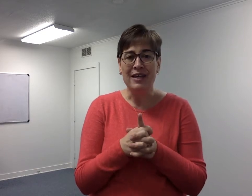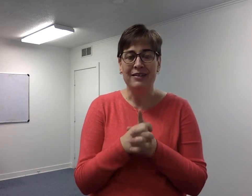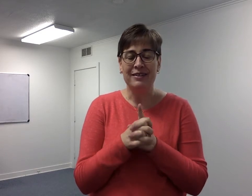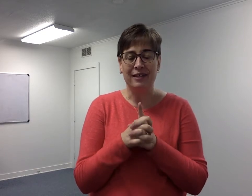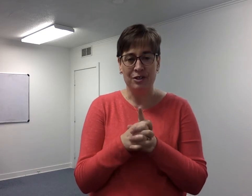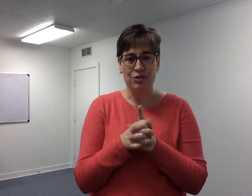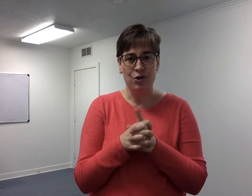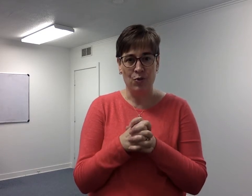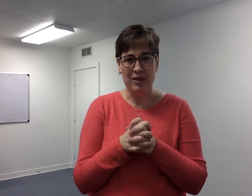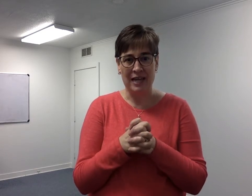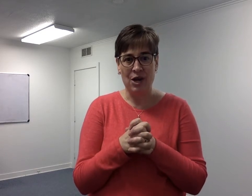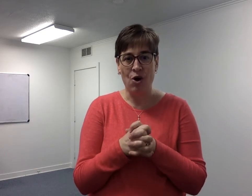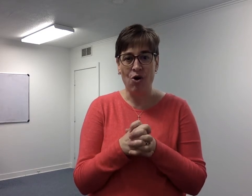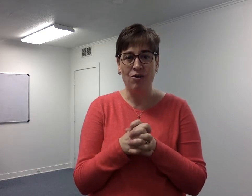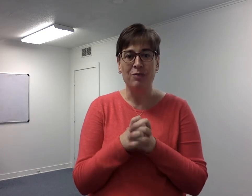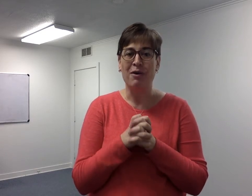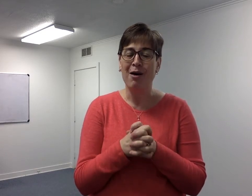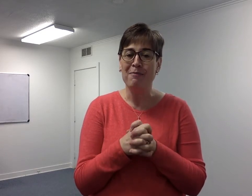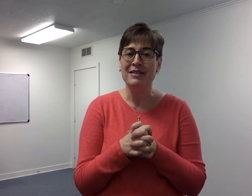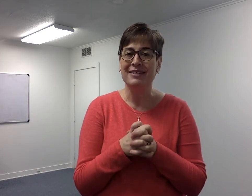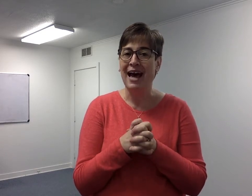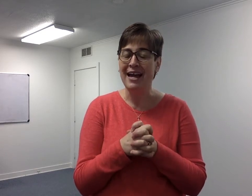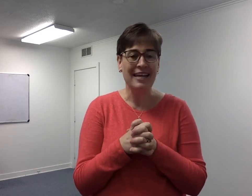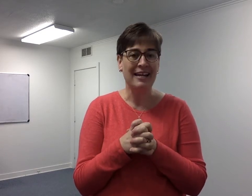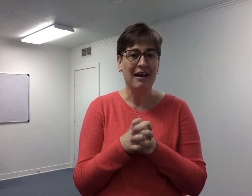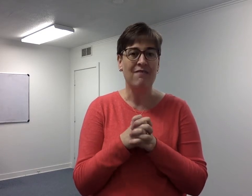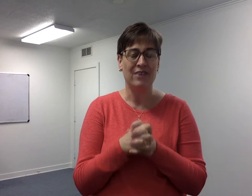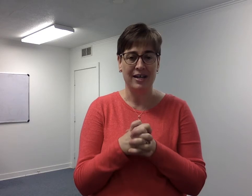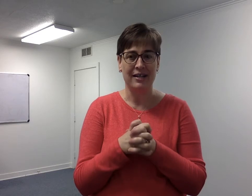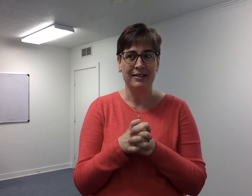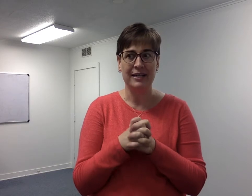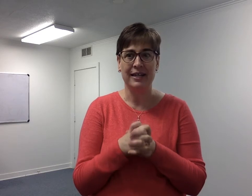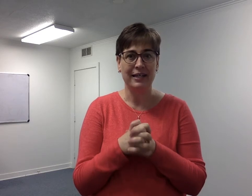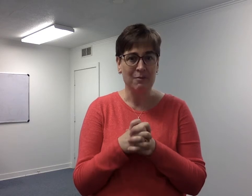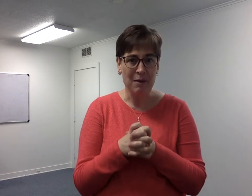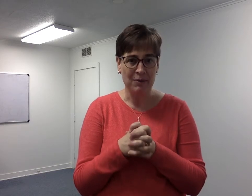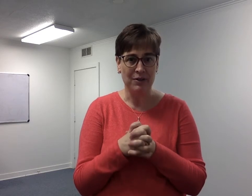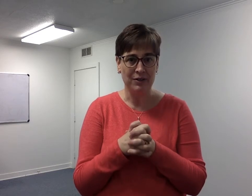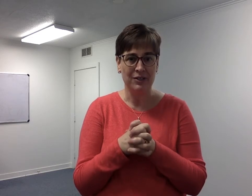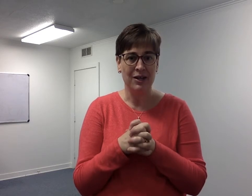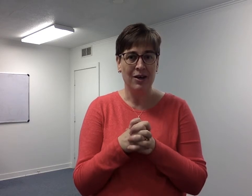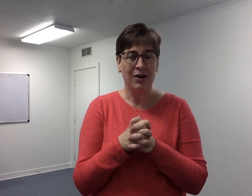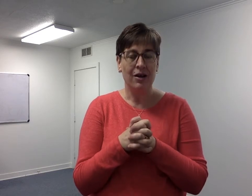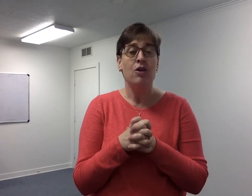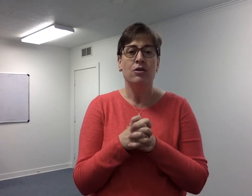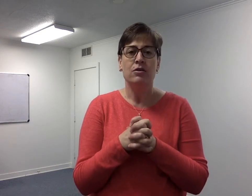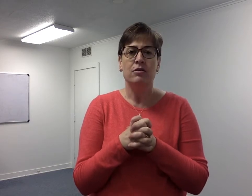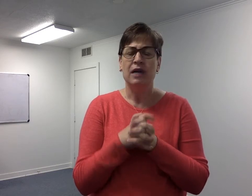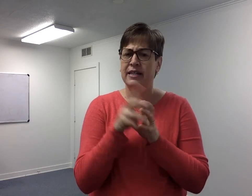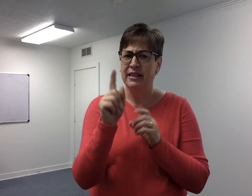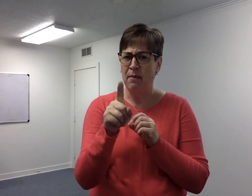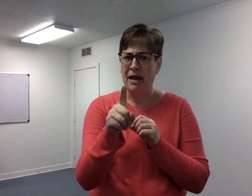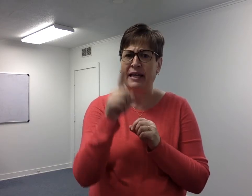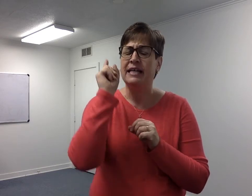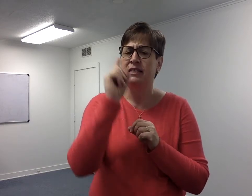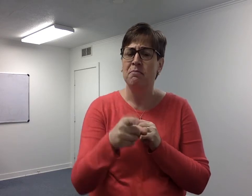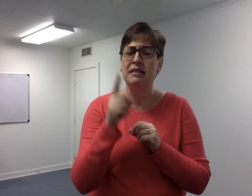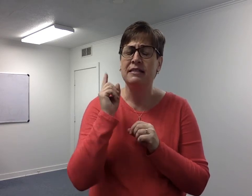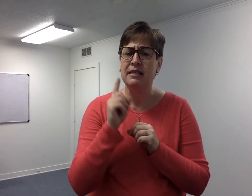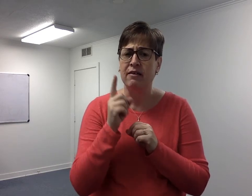to let you know what they are. The problem is I cannot find in any of my books, I take that back, it's the months of